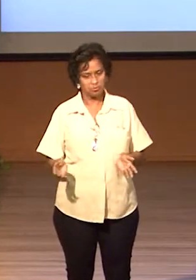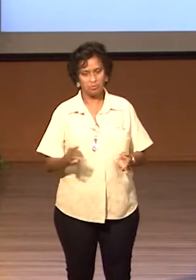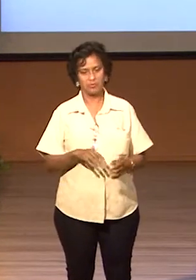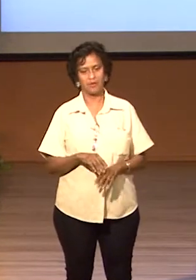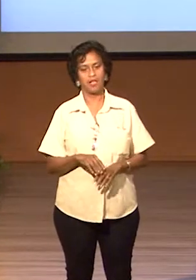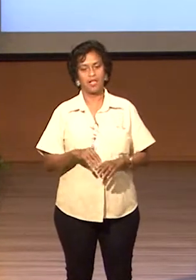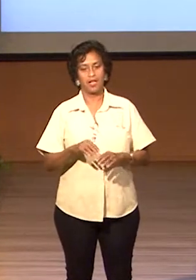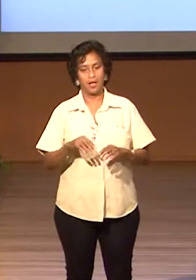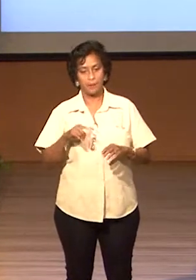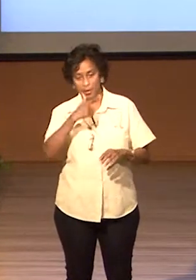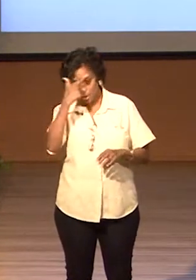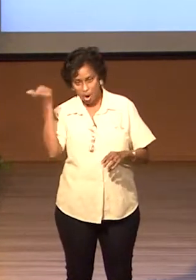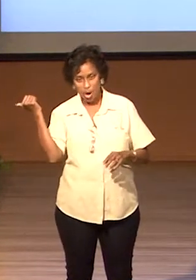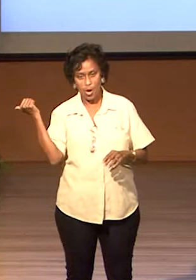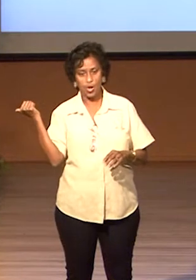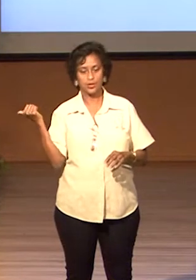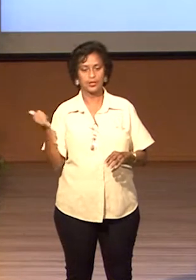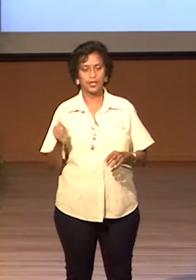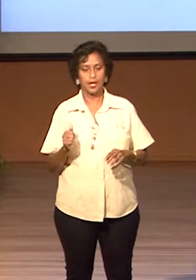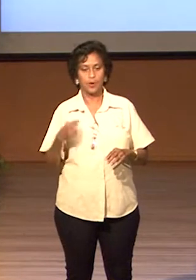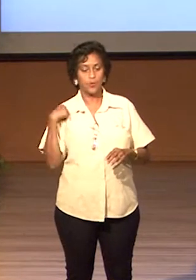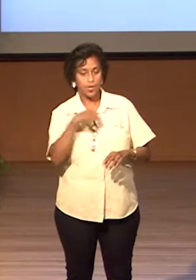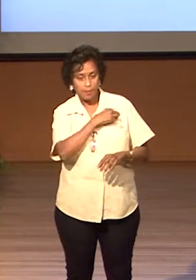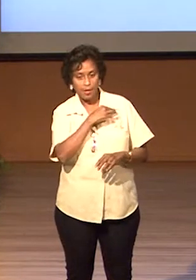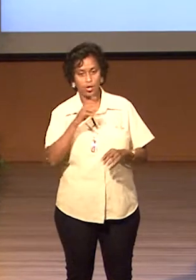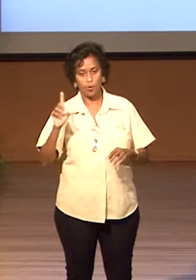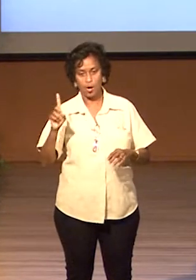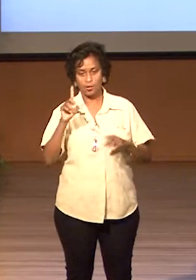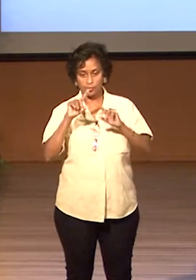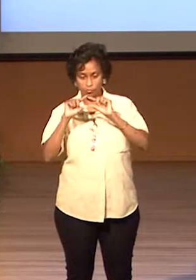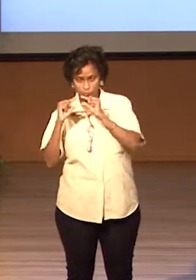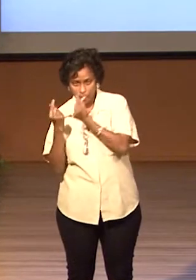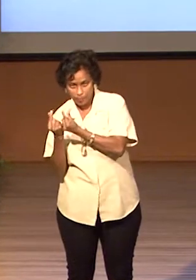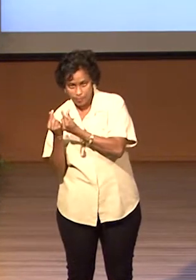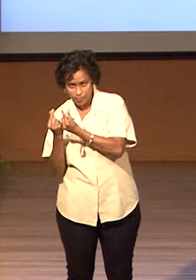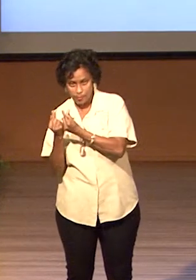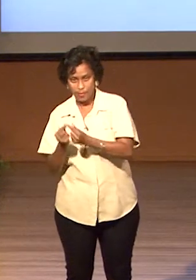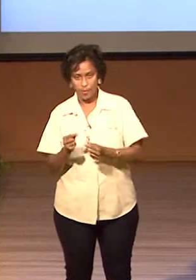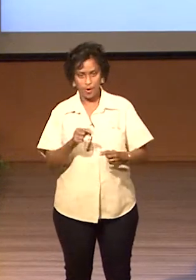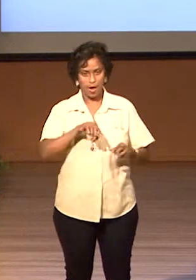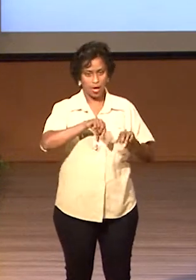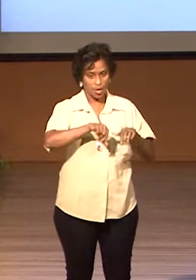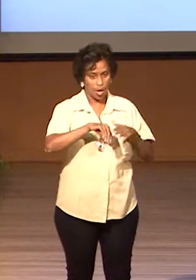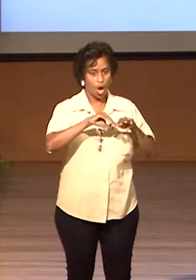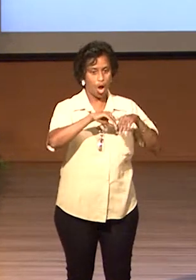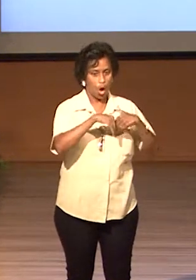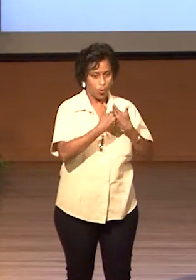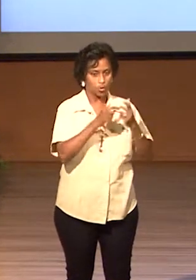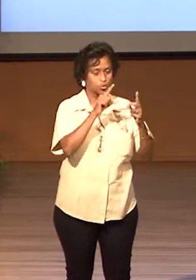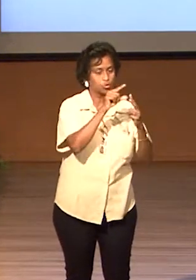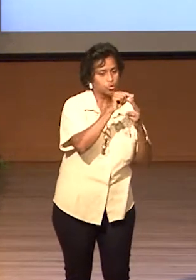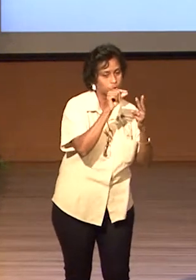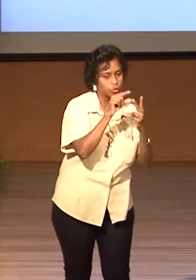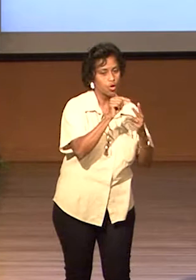the membership of one group and being able to target somebody who is decidedly or